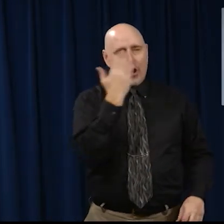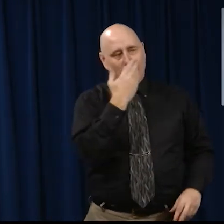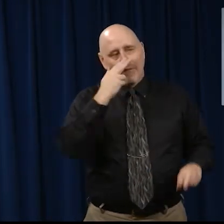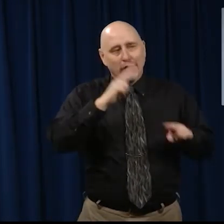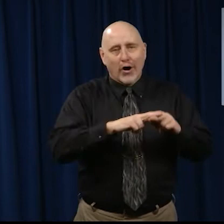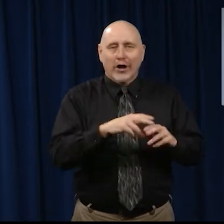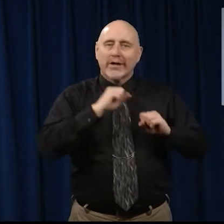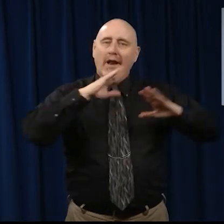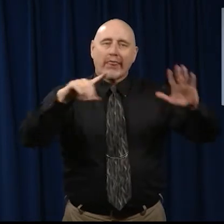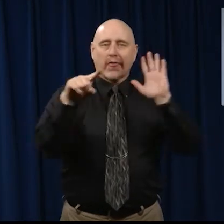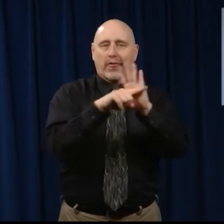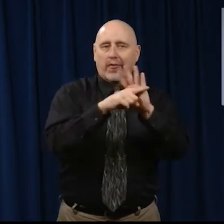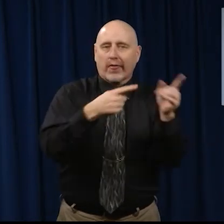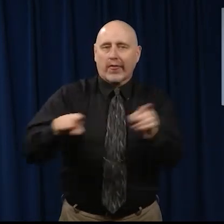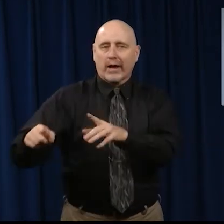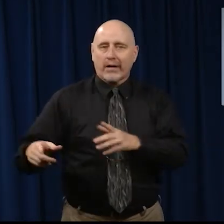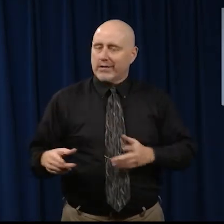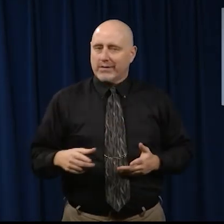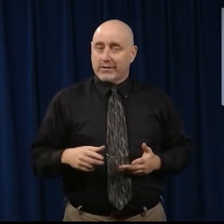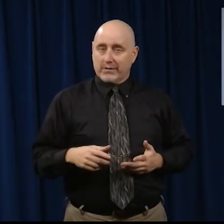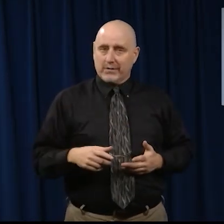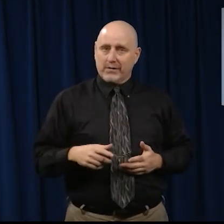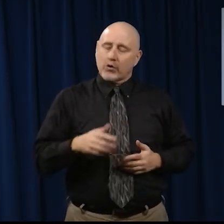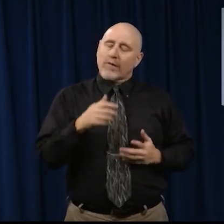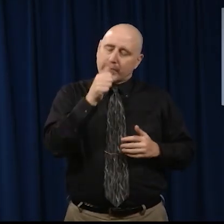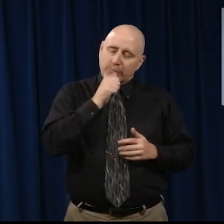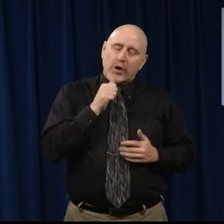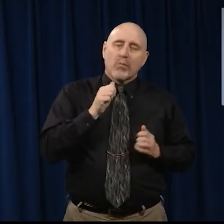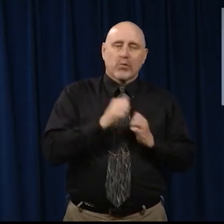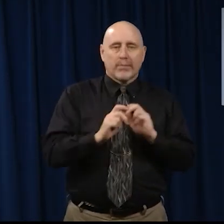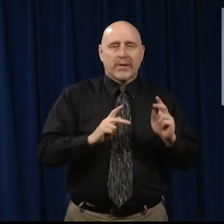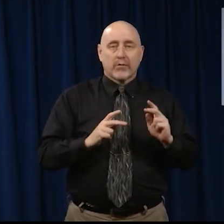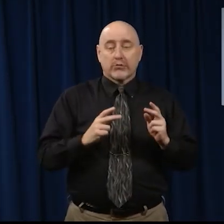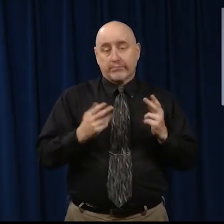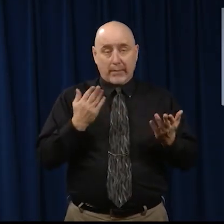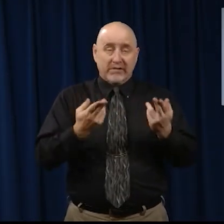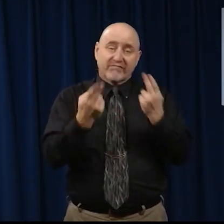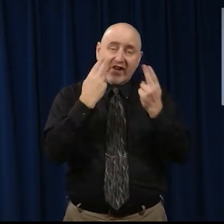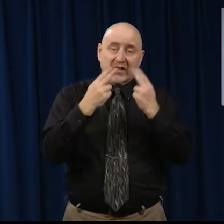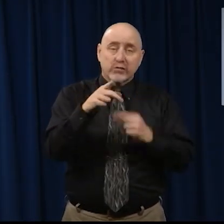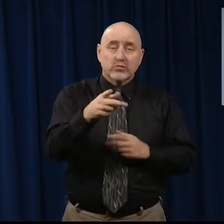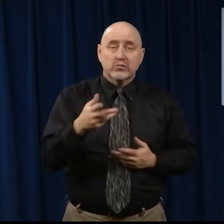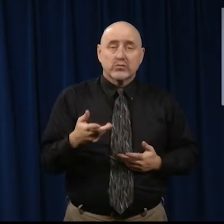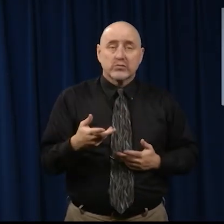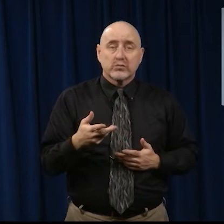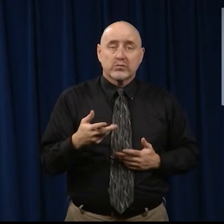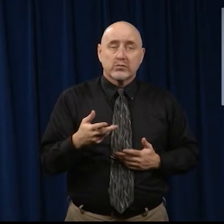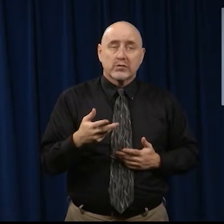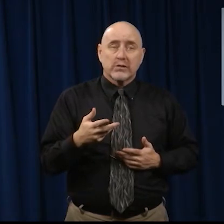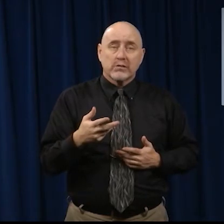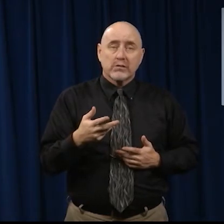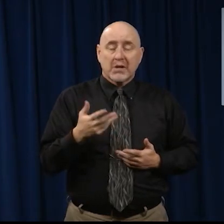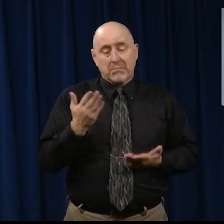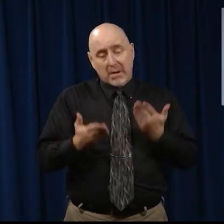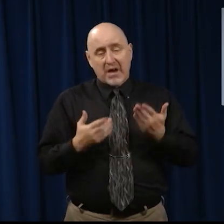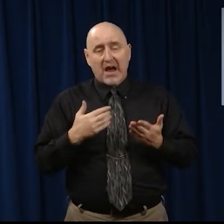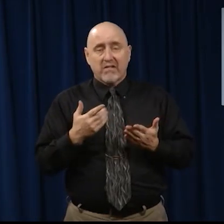and making it look like there's nothing that's going to happen to you. You're going to have to put up with people maybe making fun of you, and you're going to have to fight